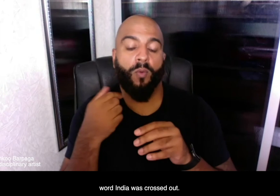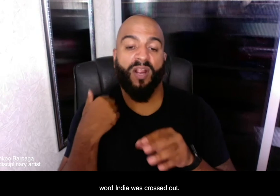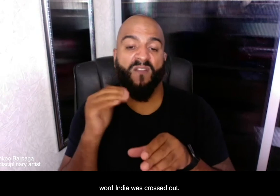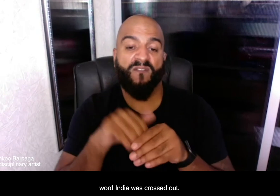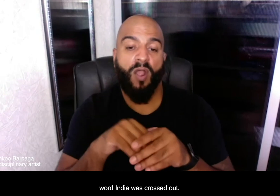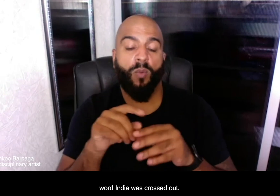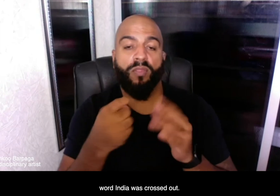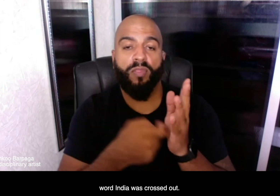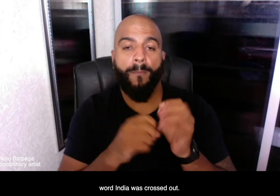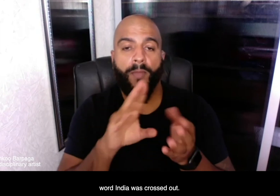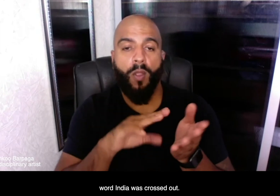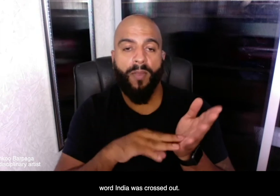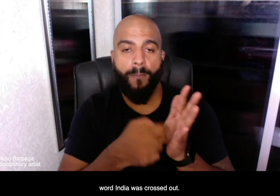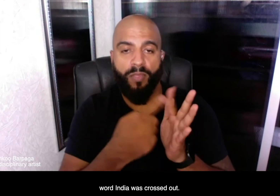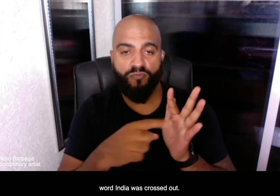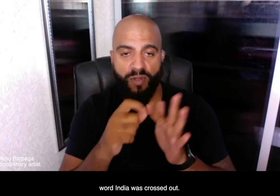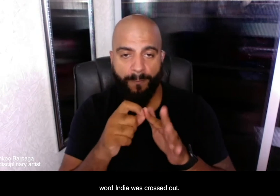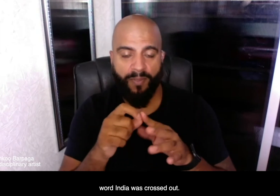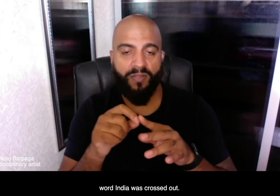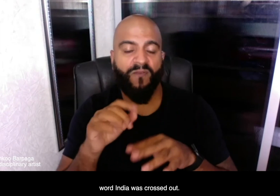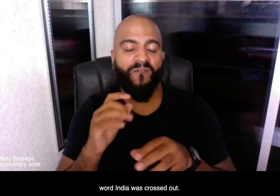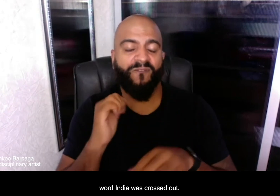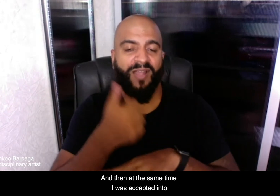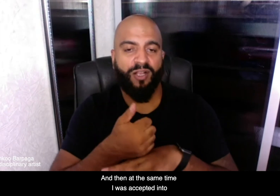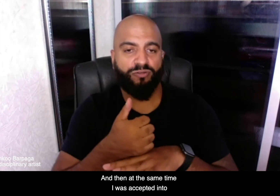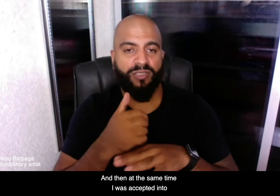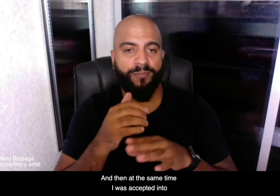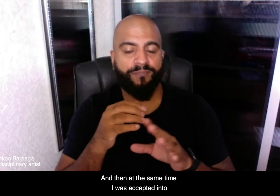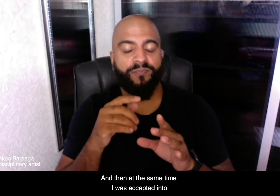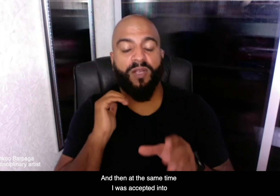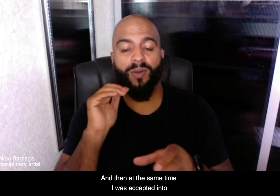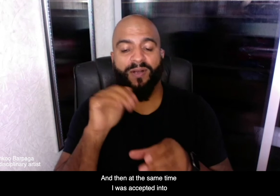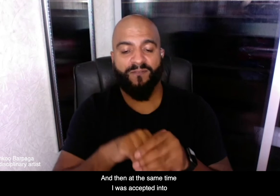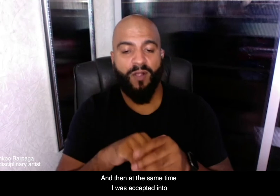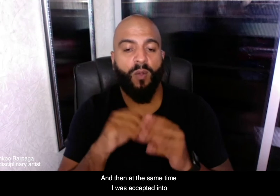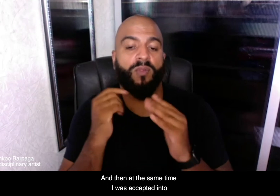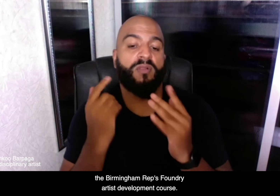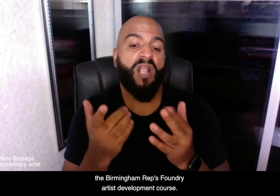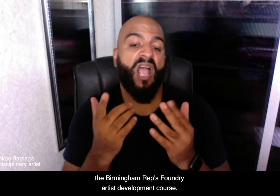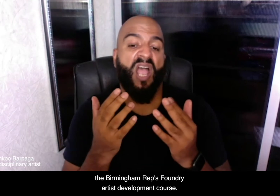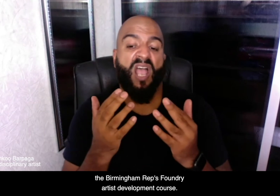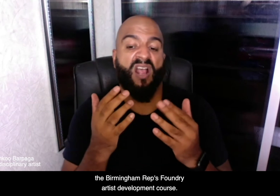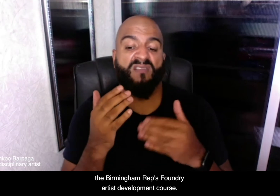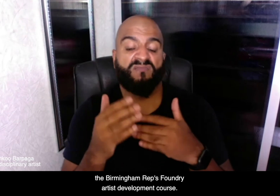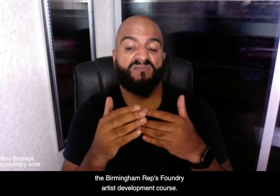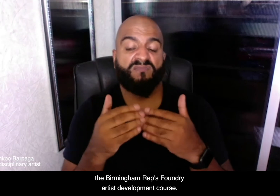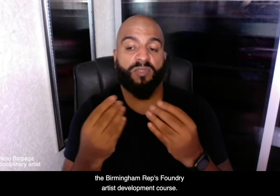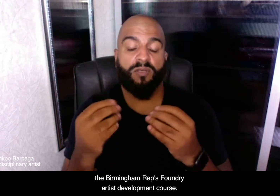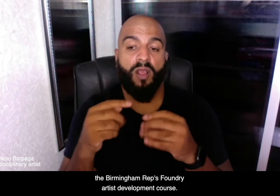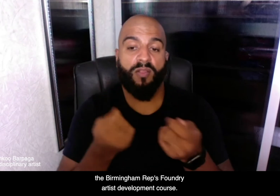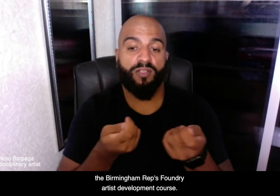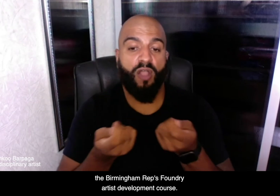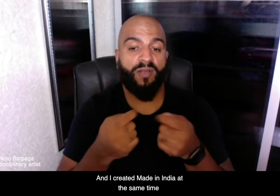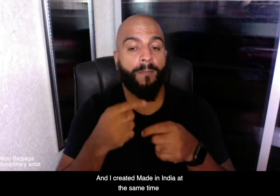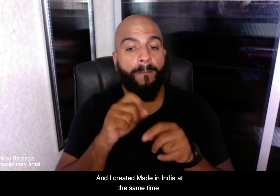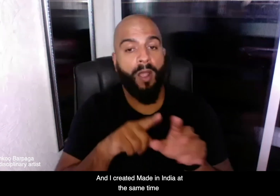and the word India was crossed out. And then at the same time, I was accepted into the Birmingham Reps Foundry Artist Development